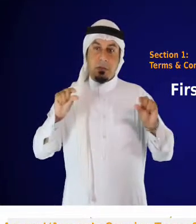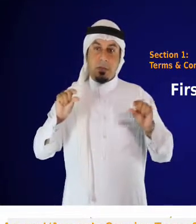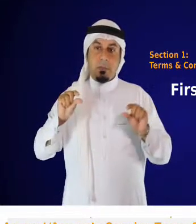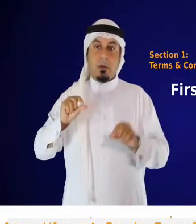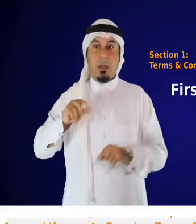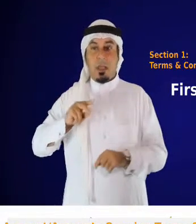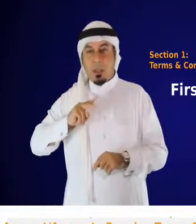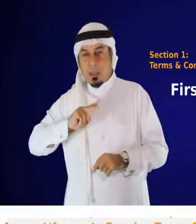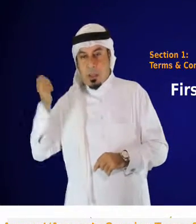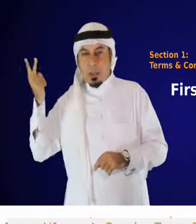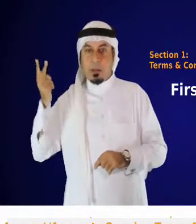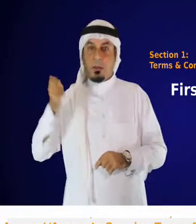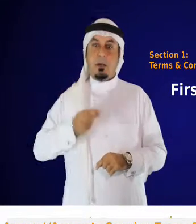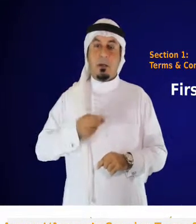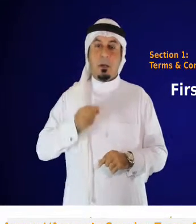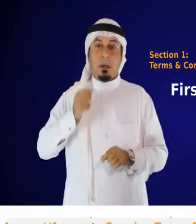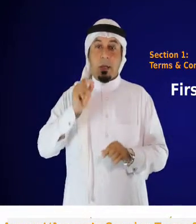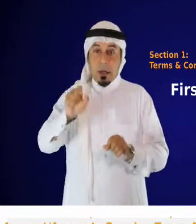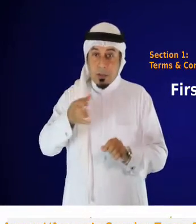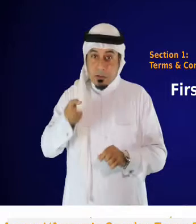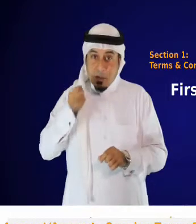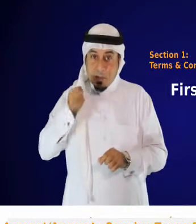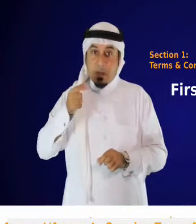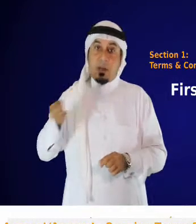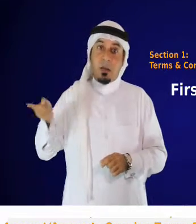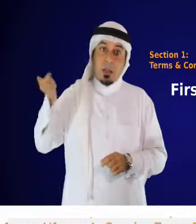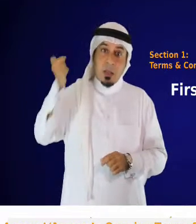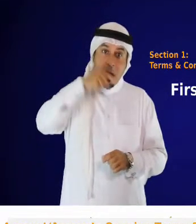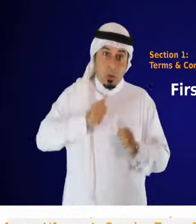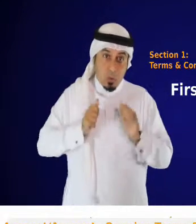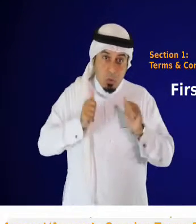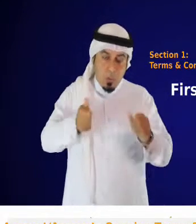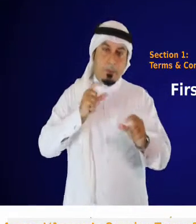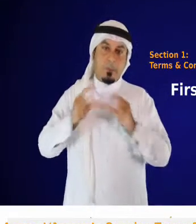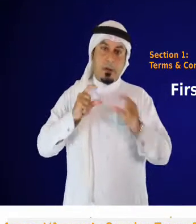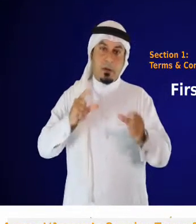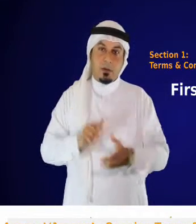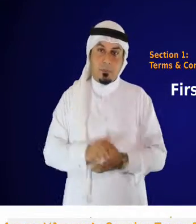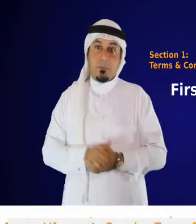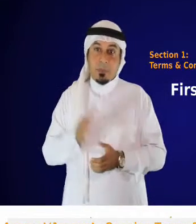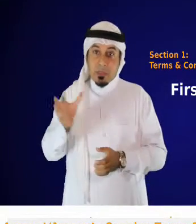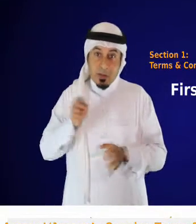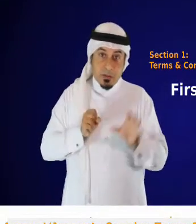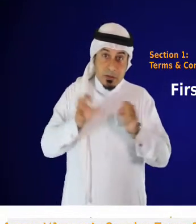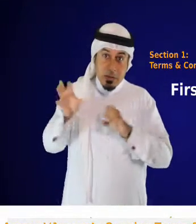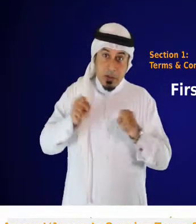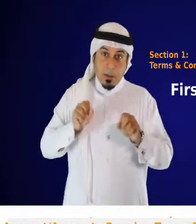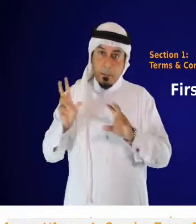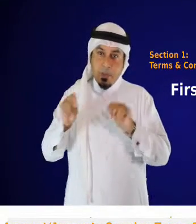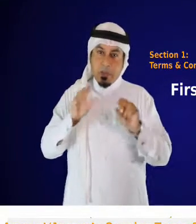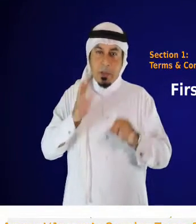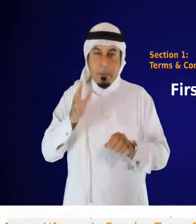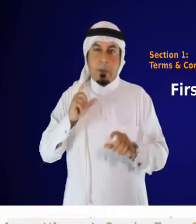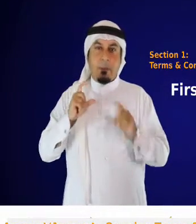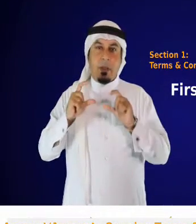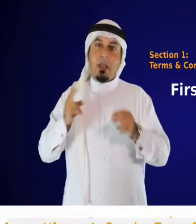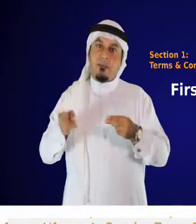not available for withdrawal until collected by the bank. The bank may refuse to accept the collection of any checks or any